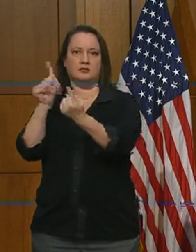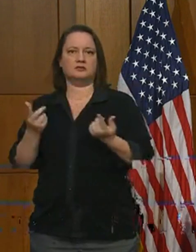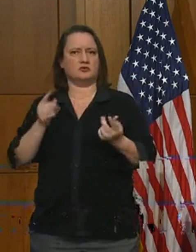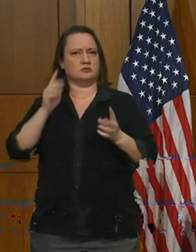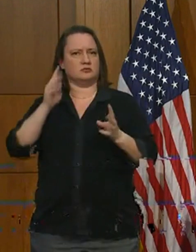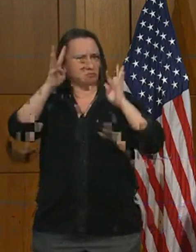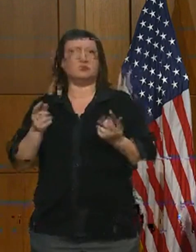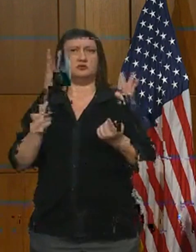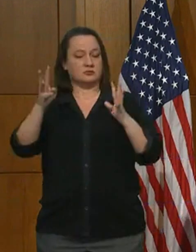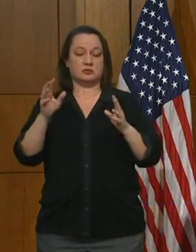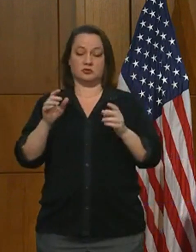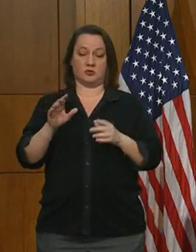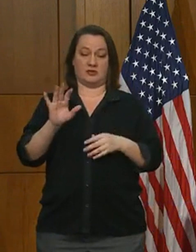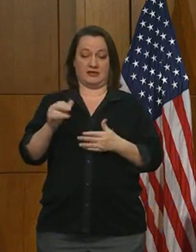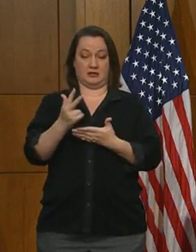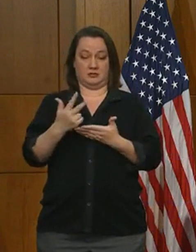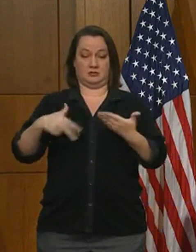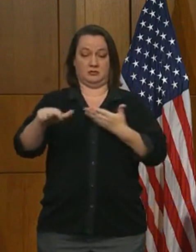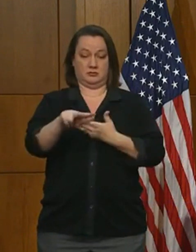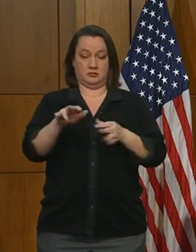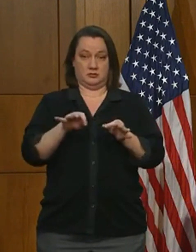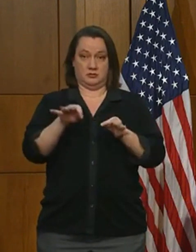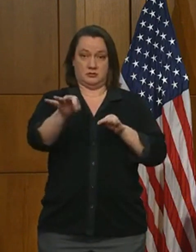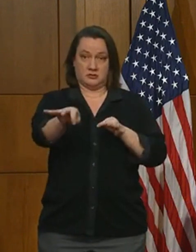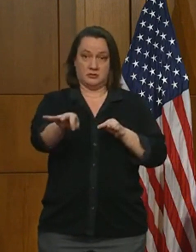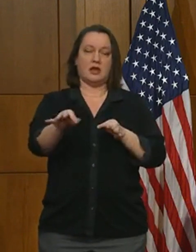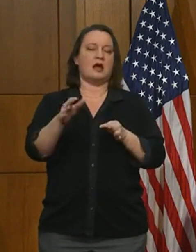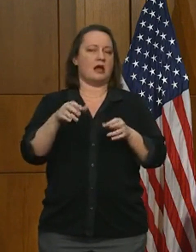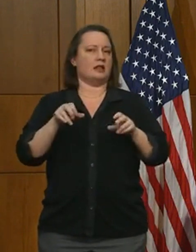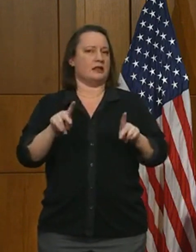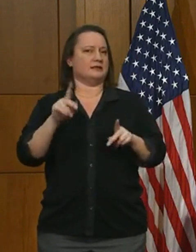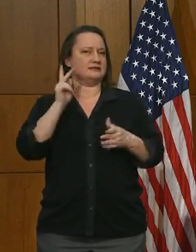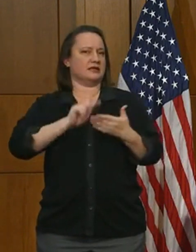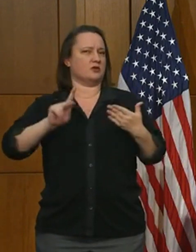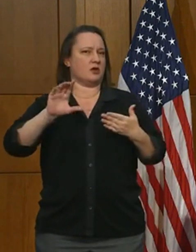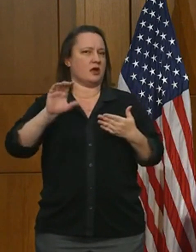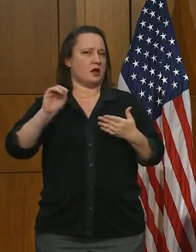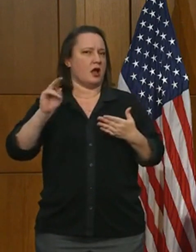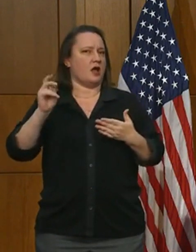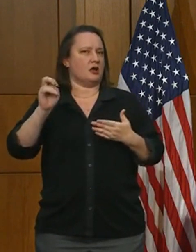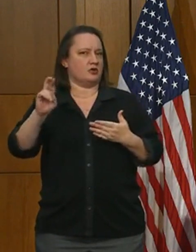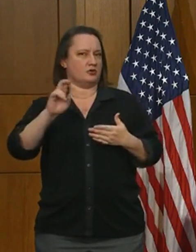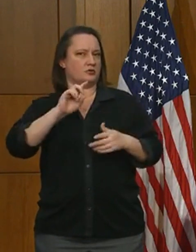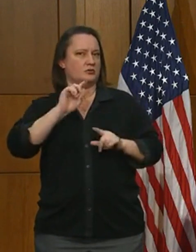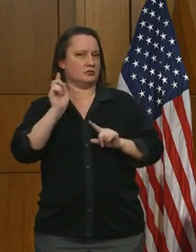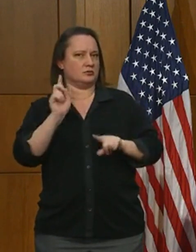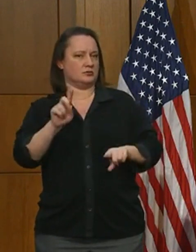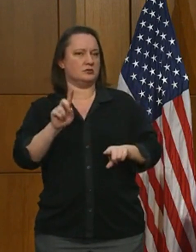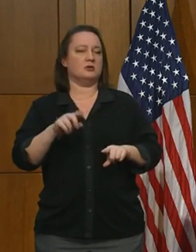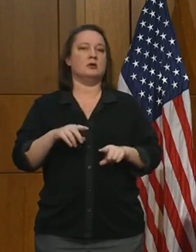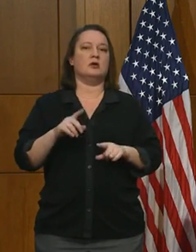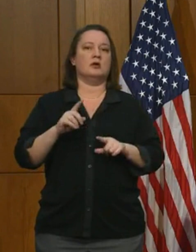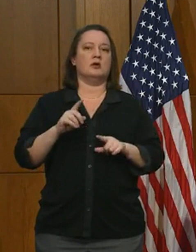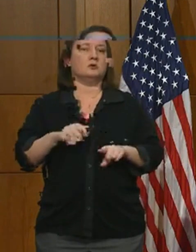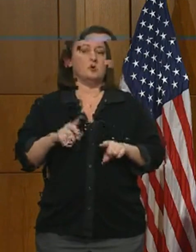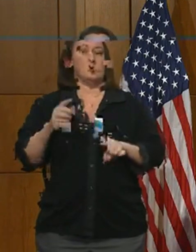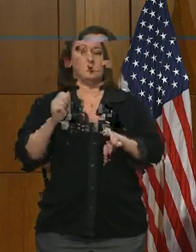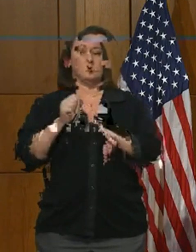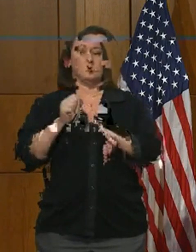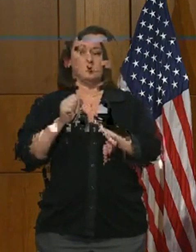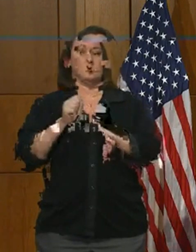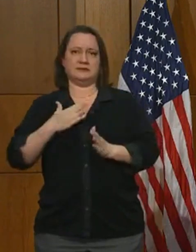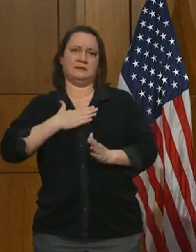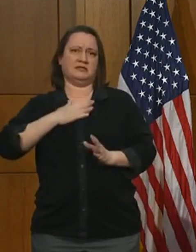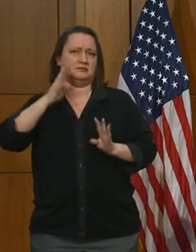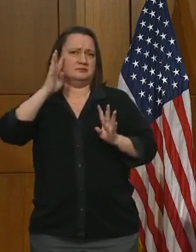let Secretary Connor announce, but I would encourage all the candidates to be creative in their going forward and collecting those signatures.